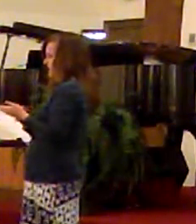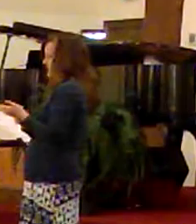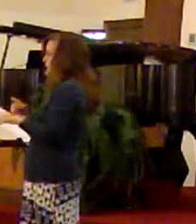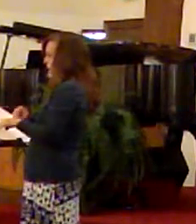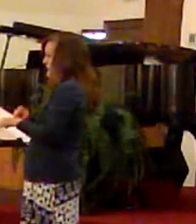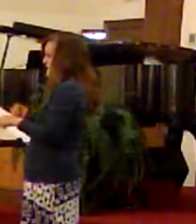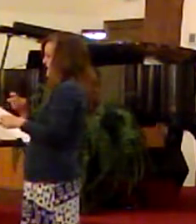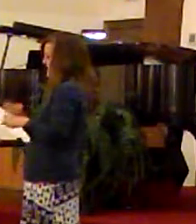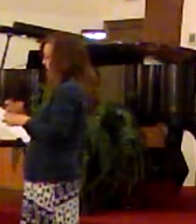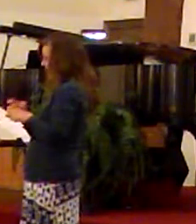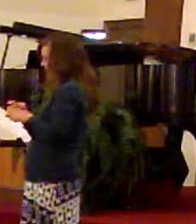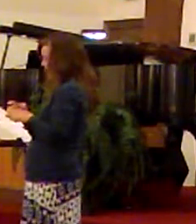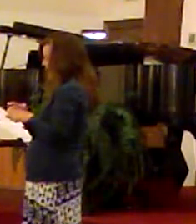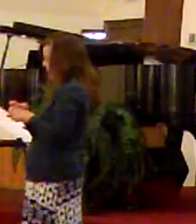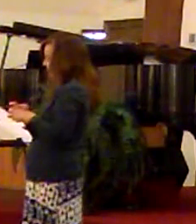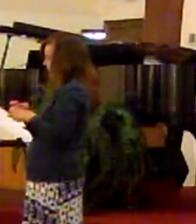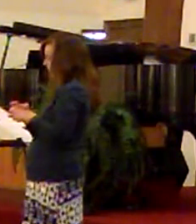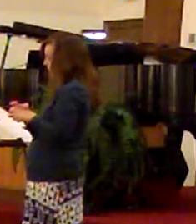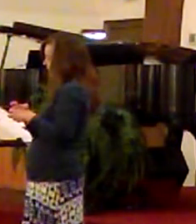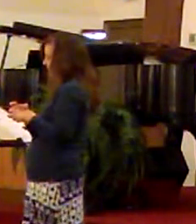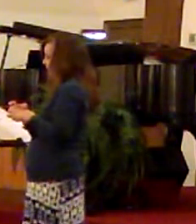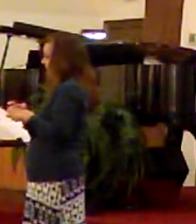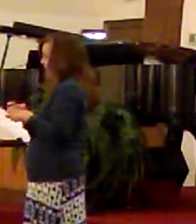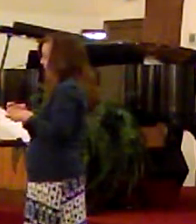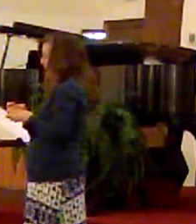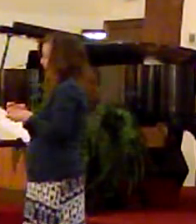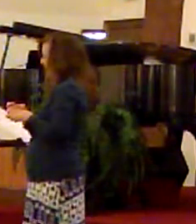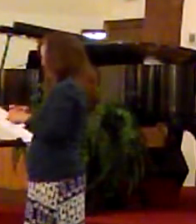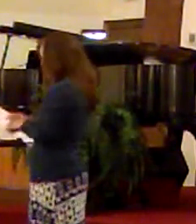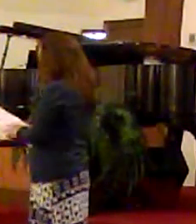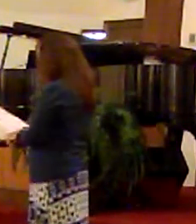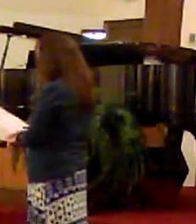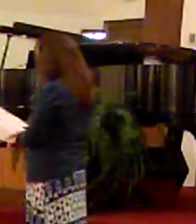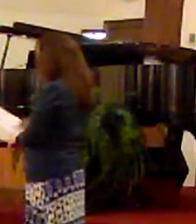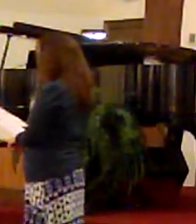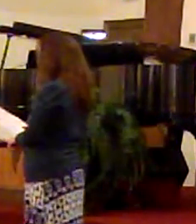Find out what it means. What does the Bible really mean right here?